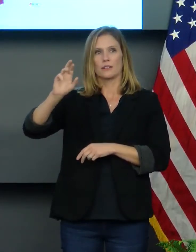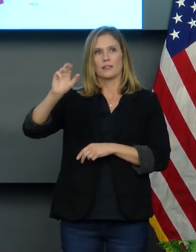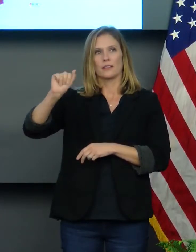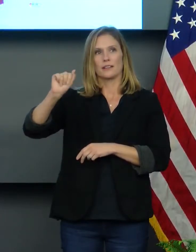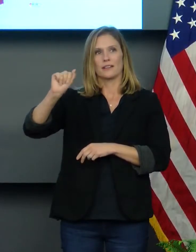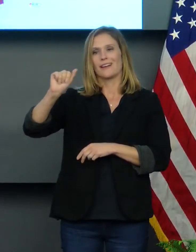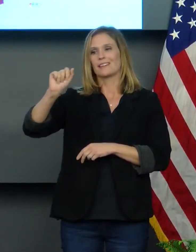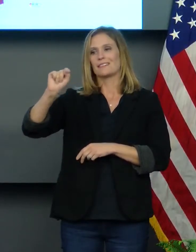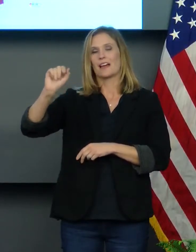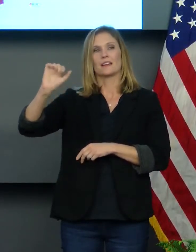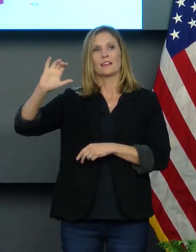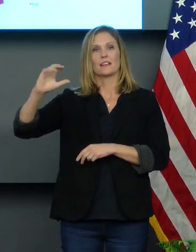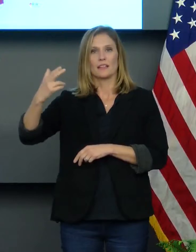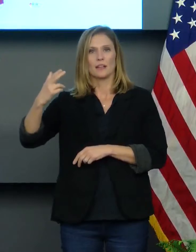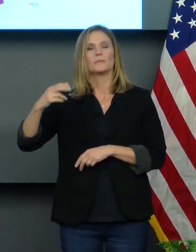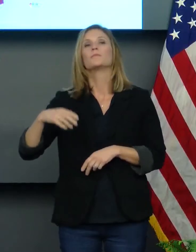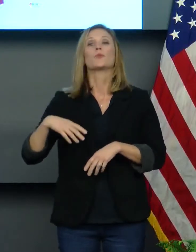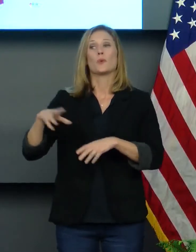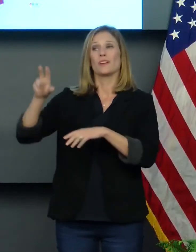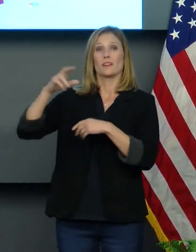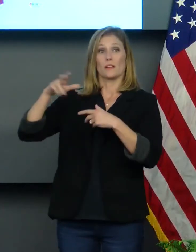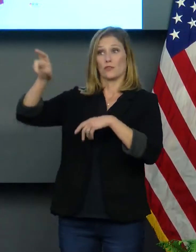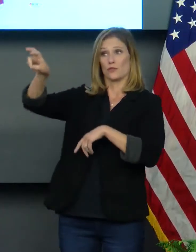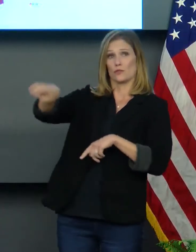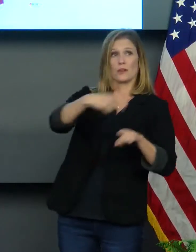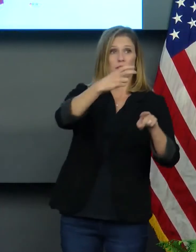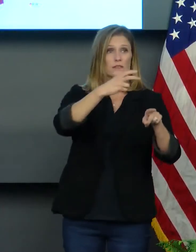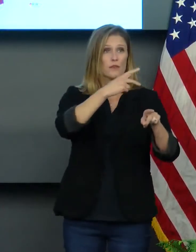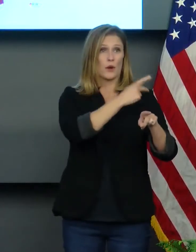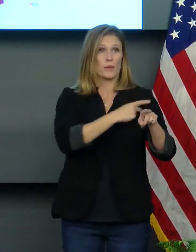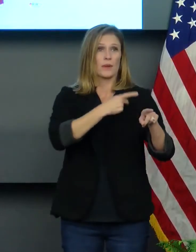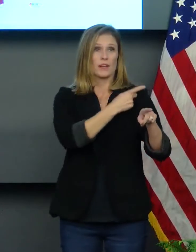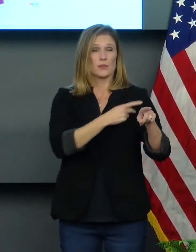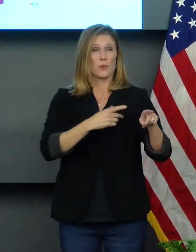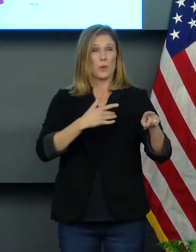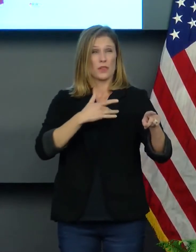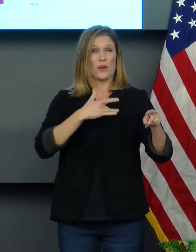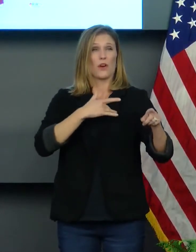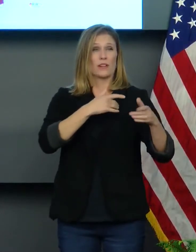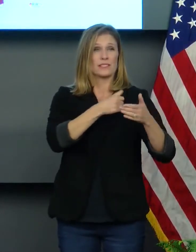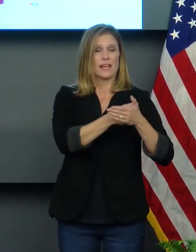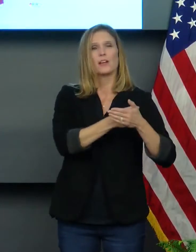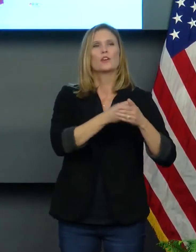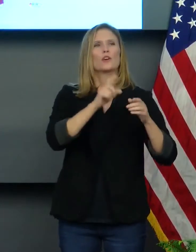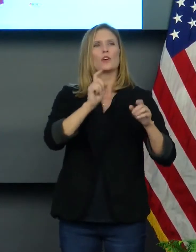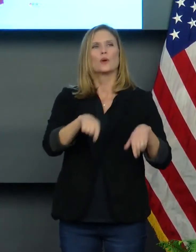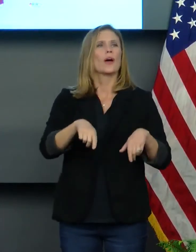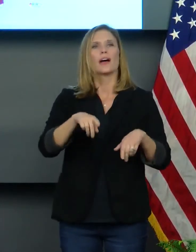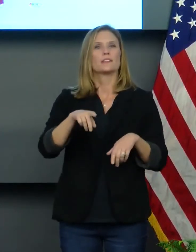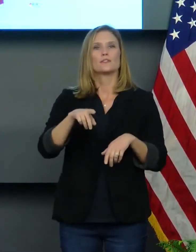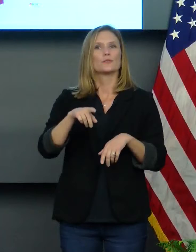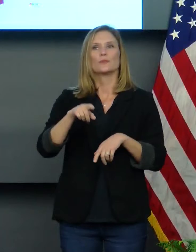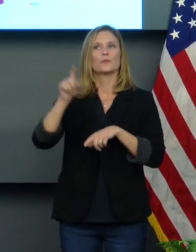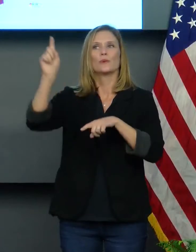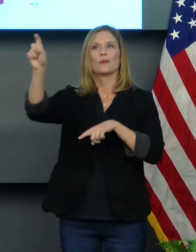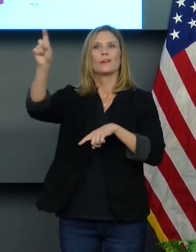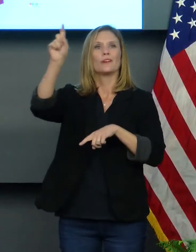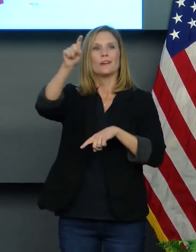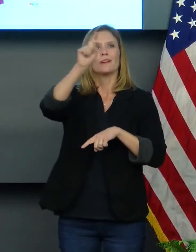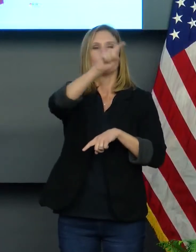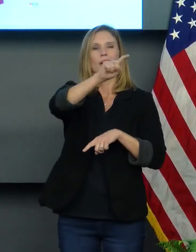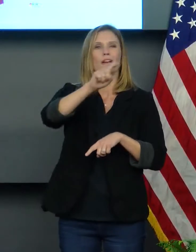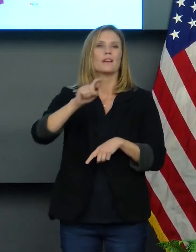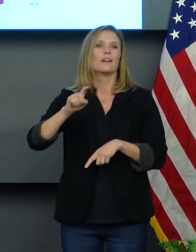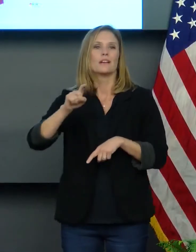of acute heart attack. We accepted a transfer of a patient with an acute heart attack who had to bypass 6 cath